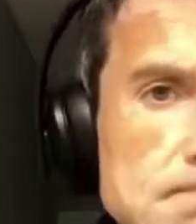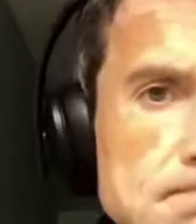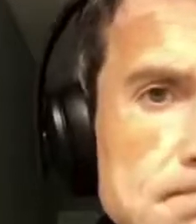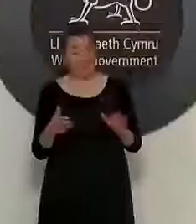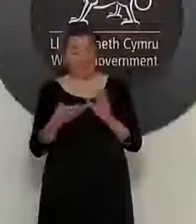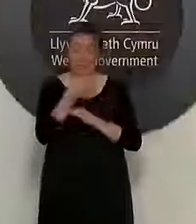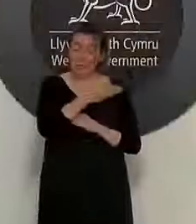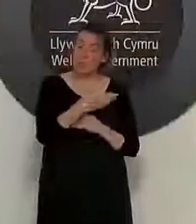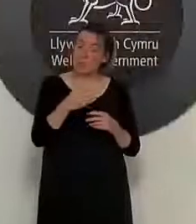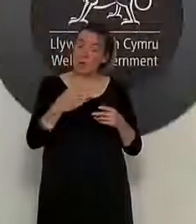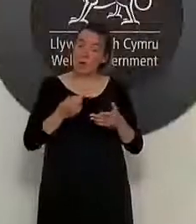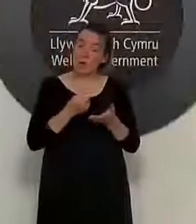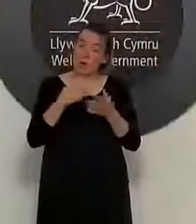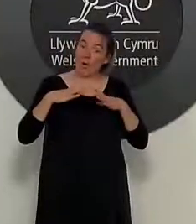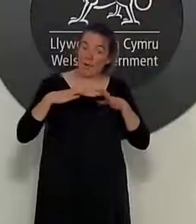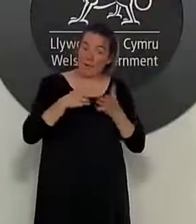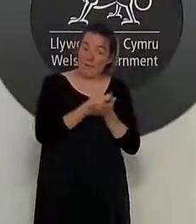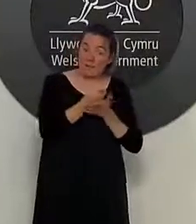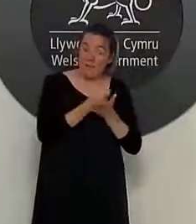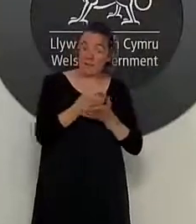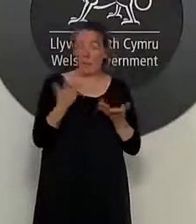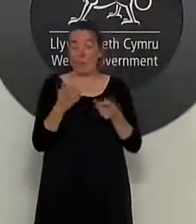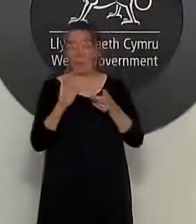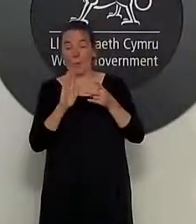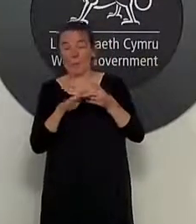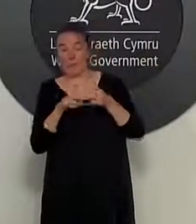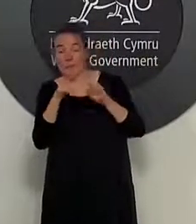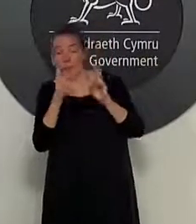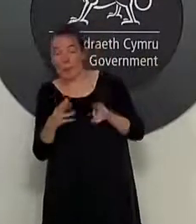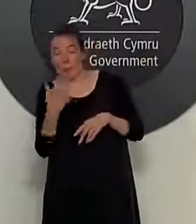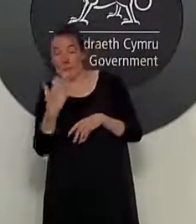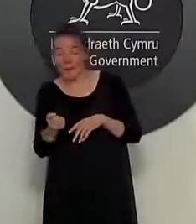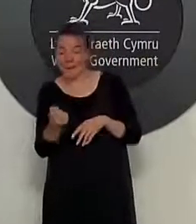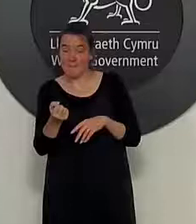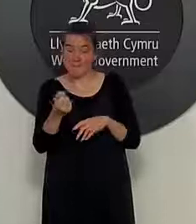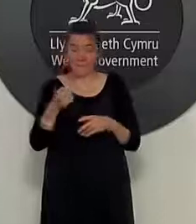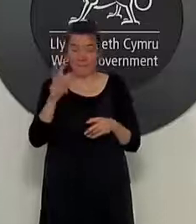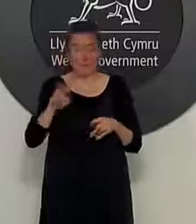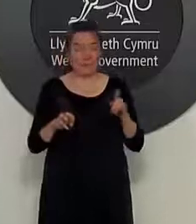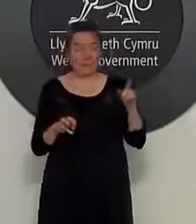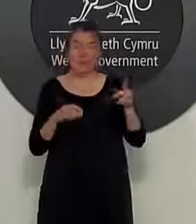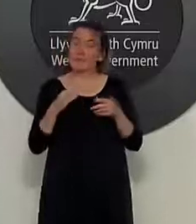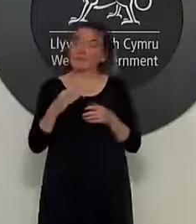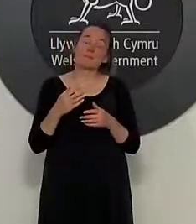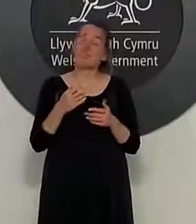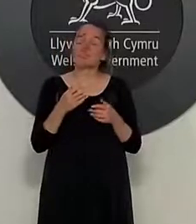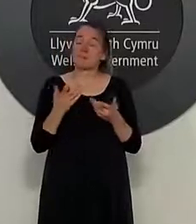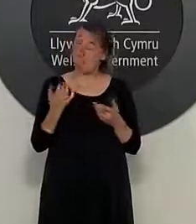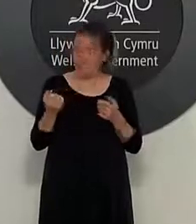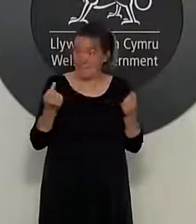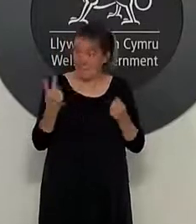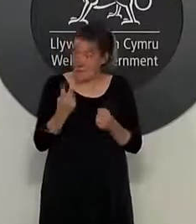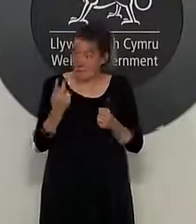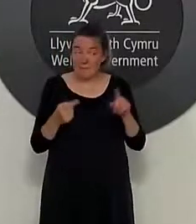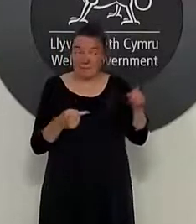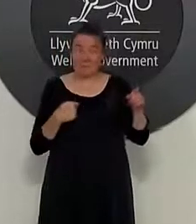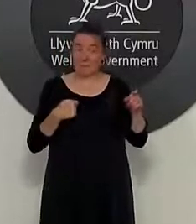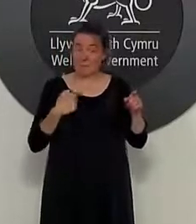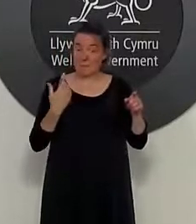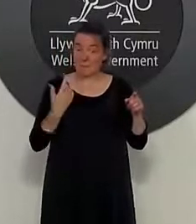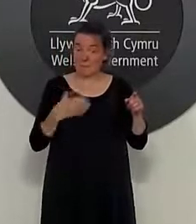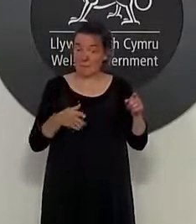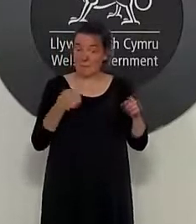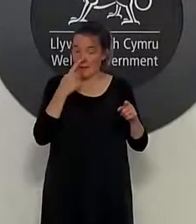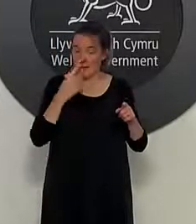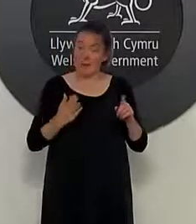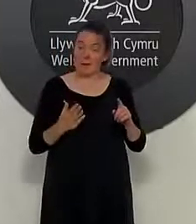Wales? Well, the answer to the second part of your question is yes, definitely. I was brought up going